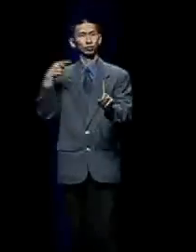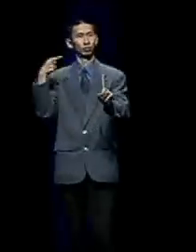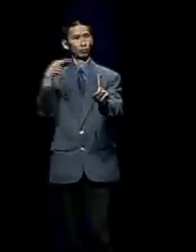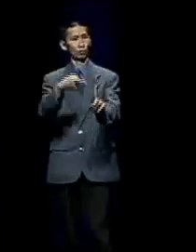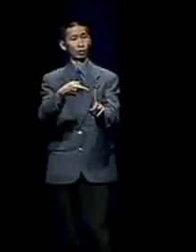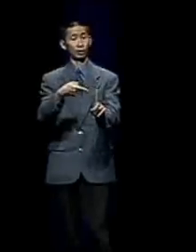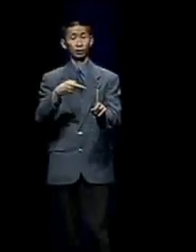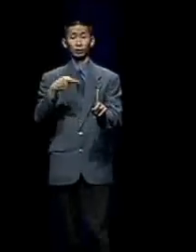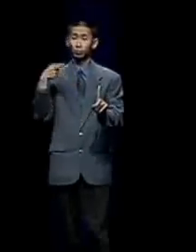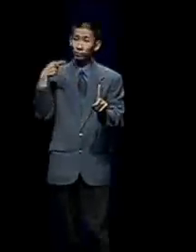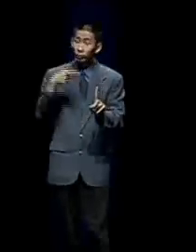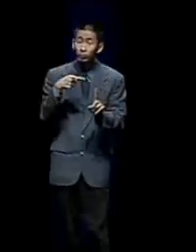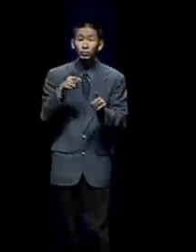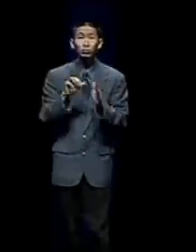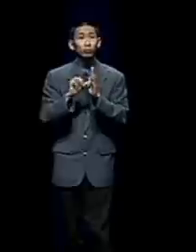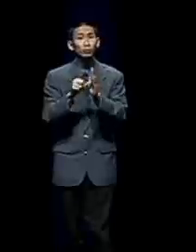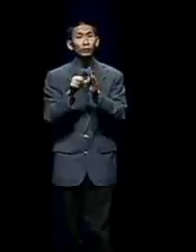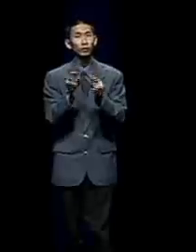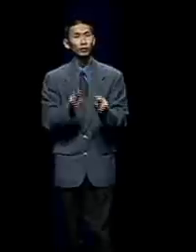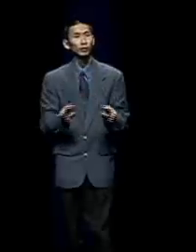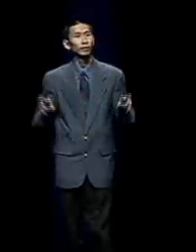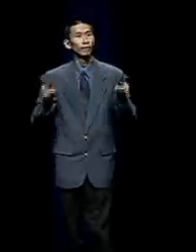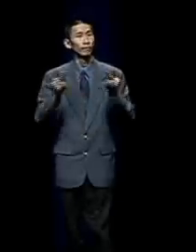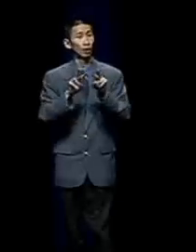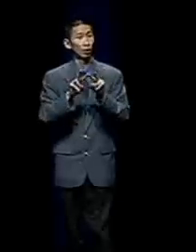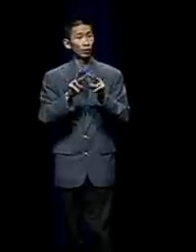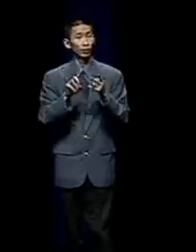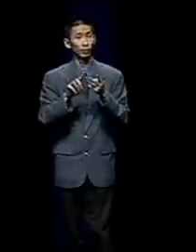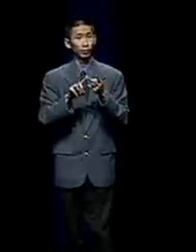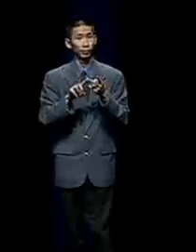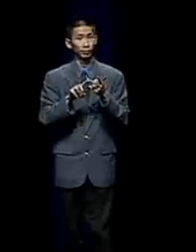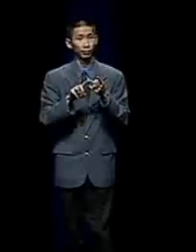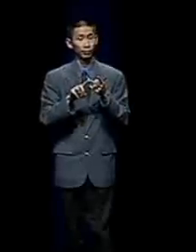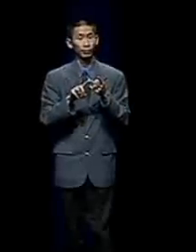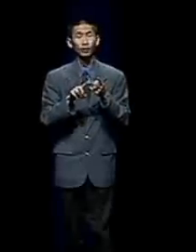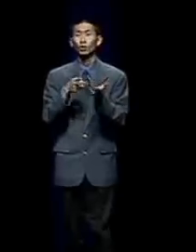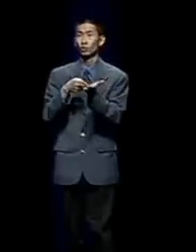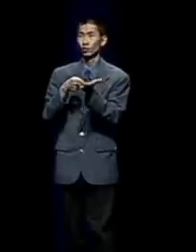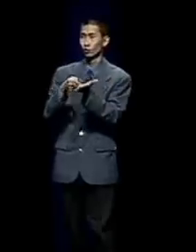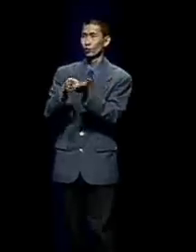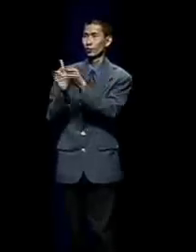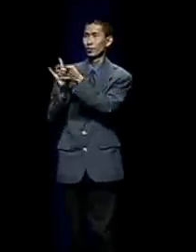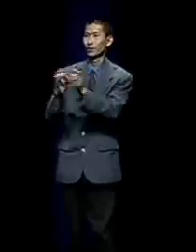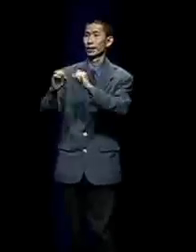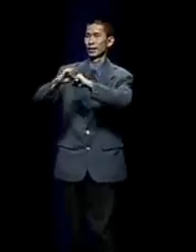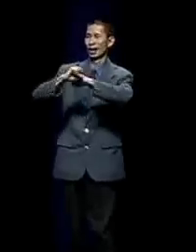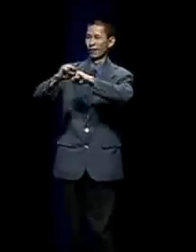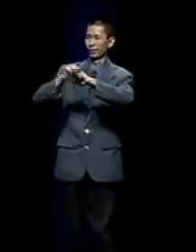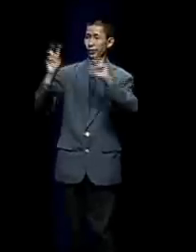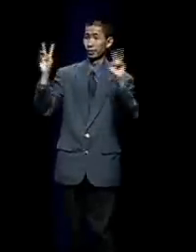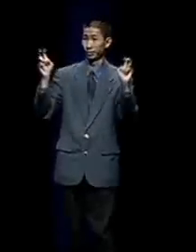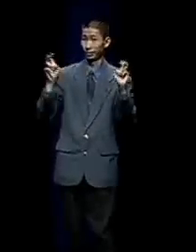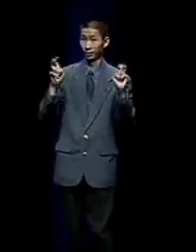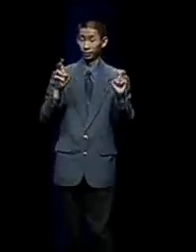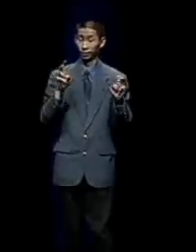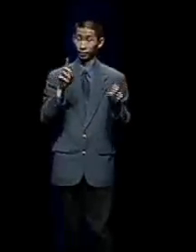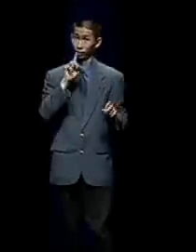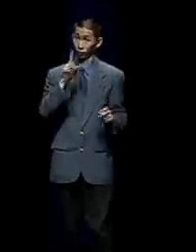about value. And the other thing that I always talk about is truth in advertising. Is it true that when I say